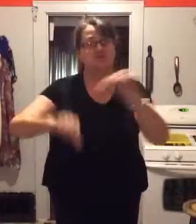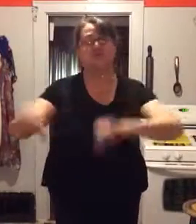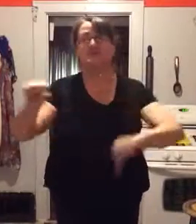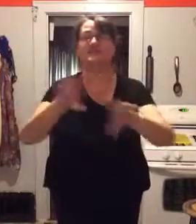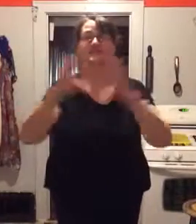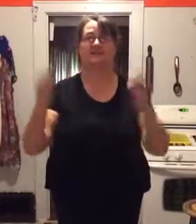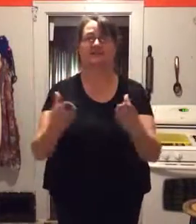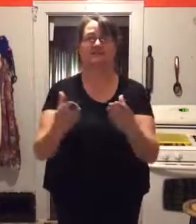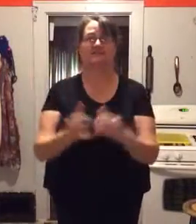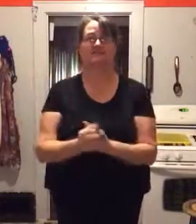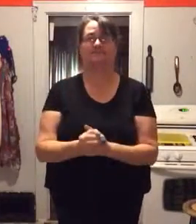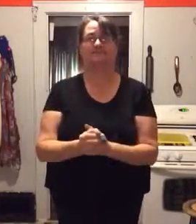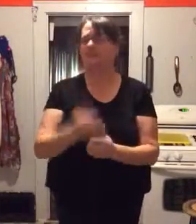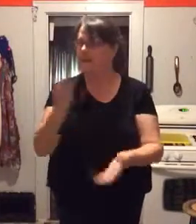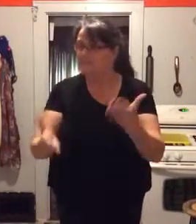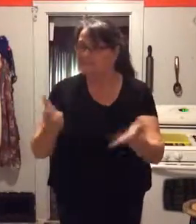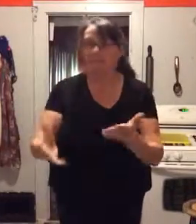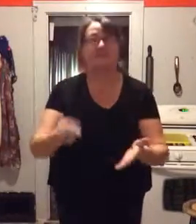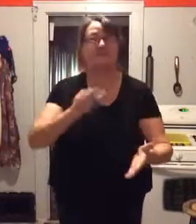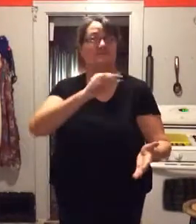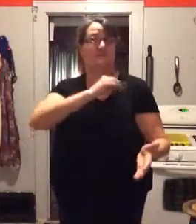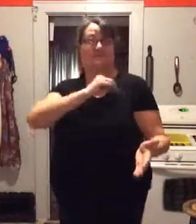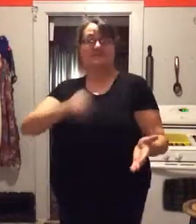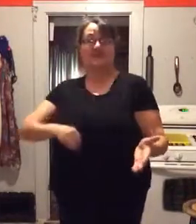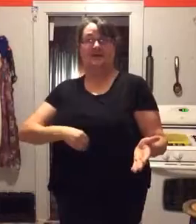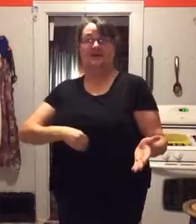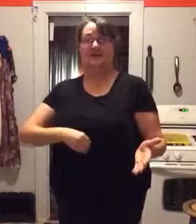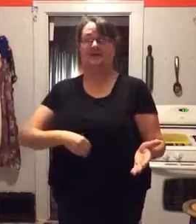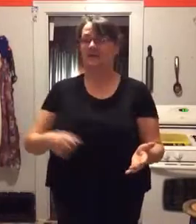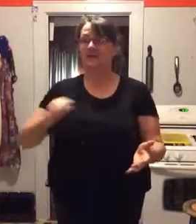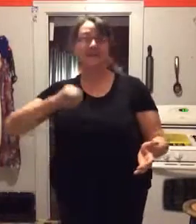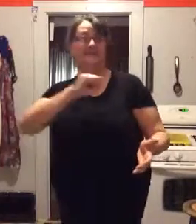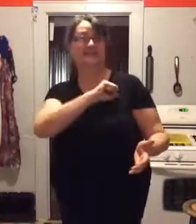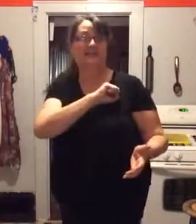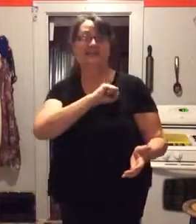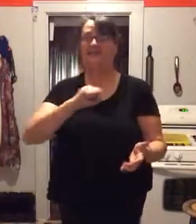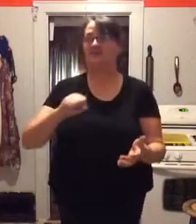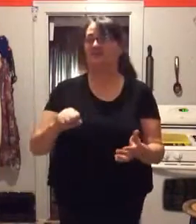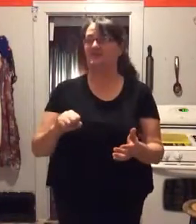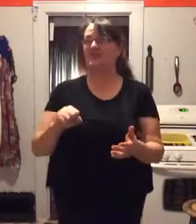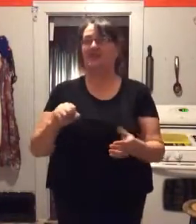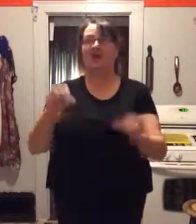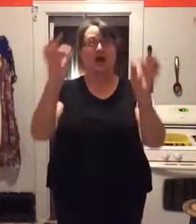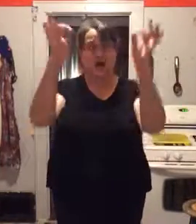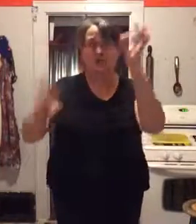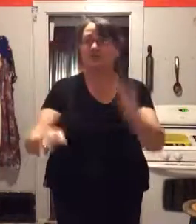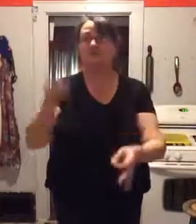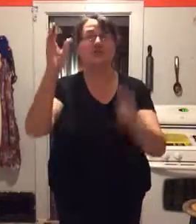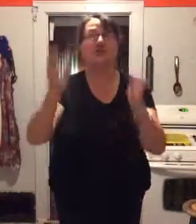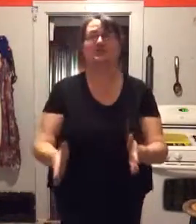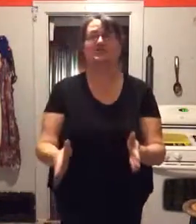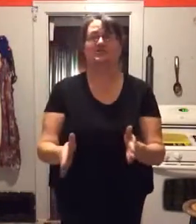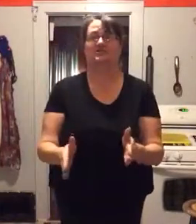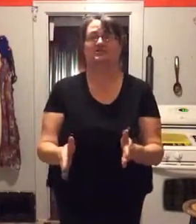or a Supreme Court justice, but you might not know that until you join student government or the